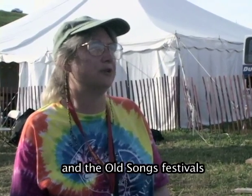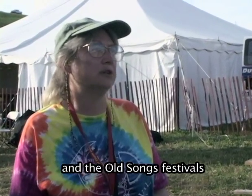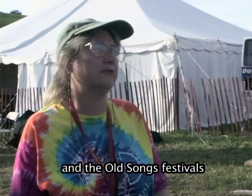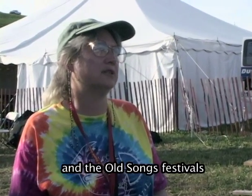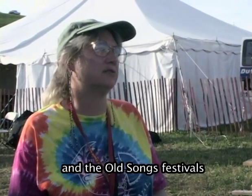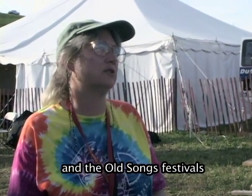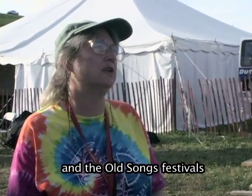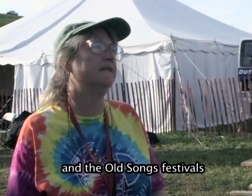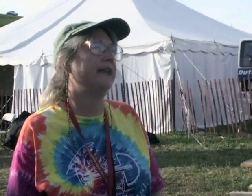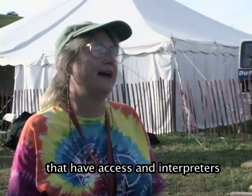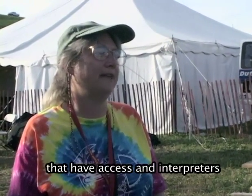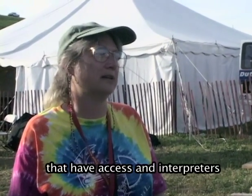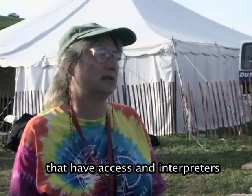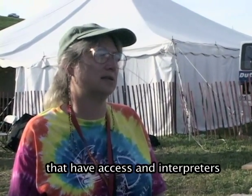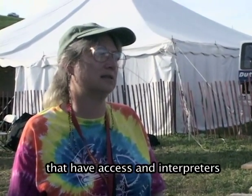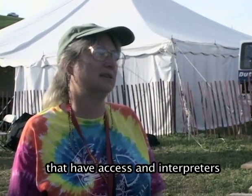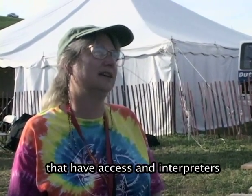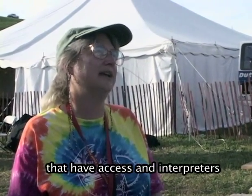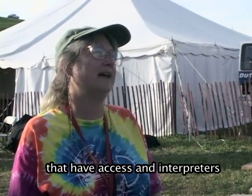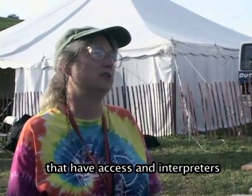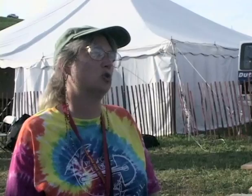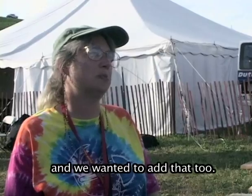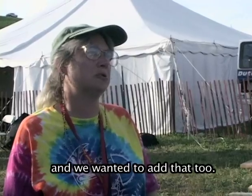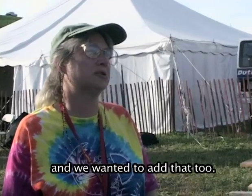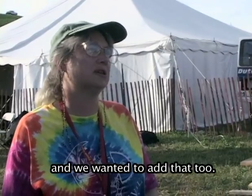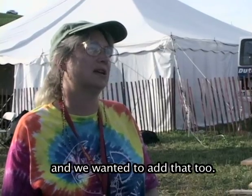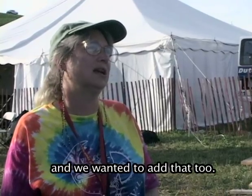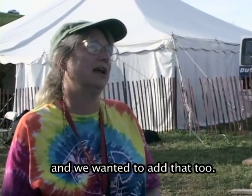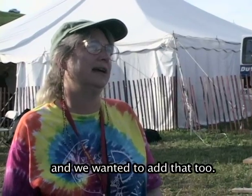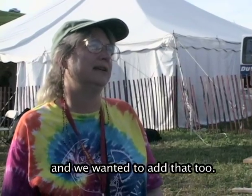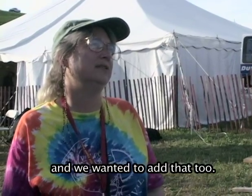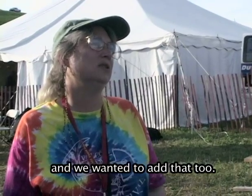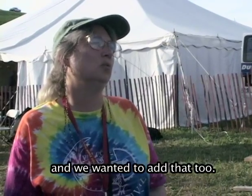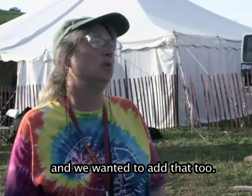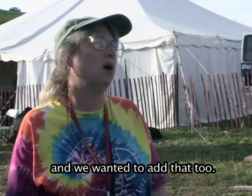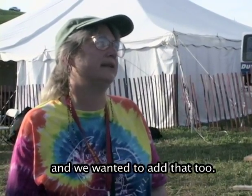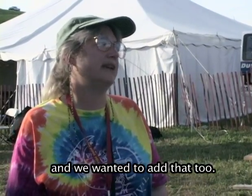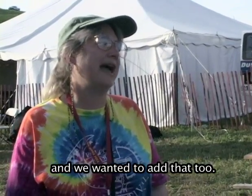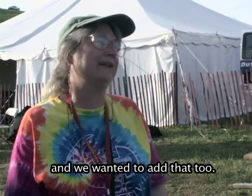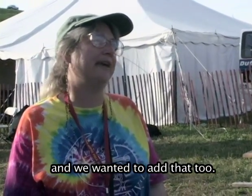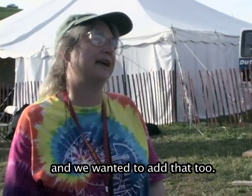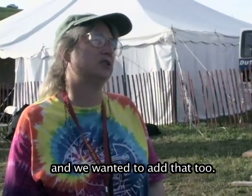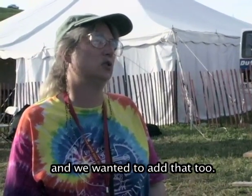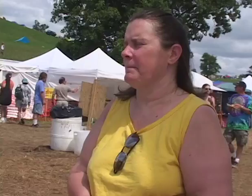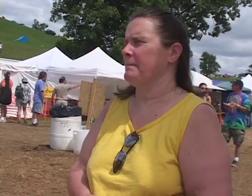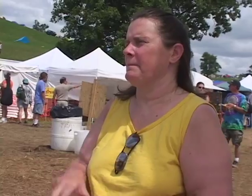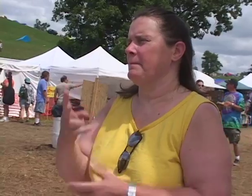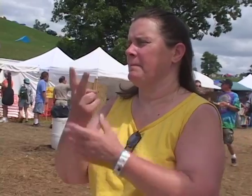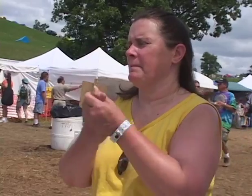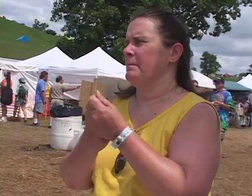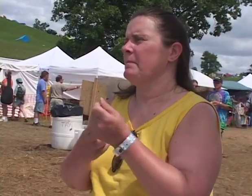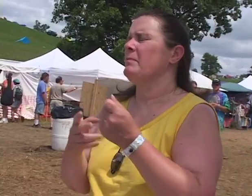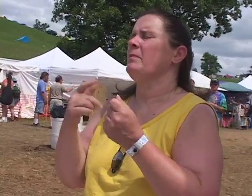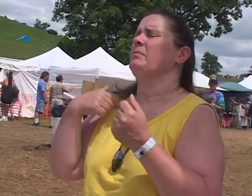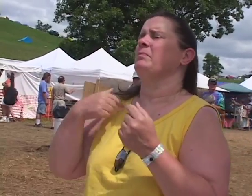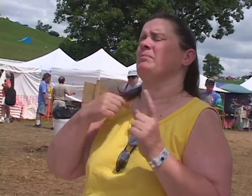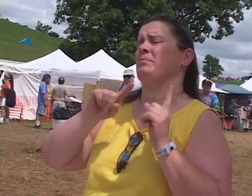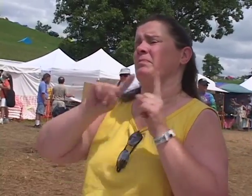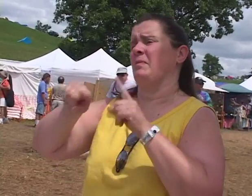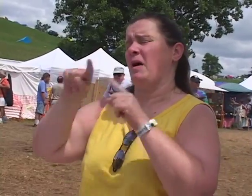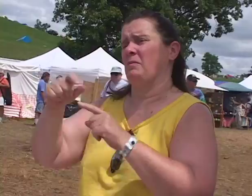and the Old Songs Festival that have access and have interpreters. And we wanted to add that too.